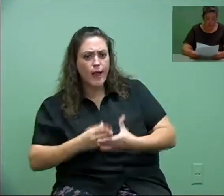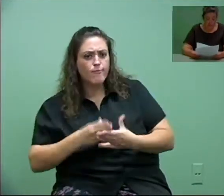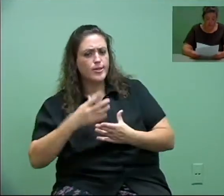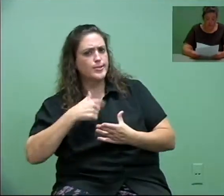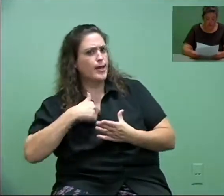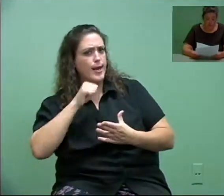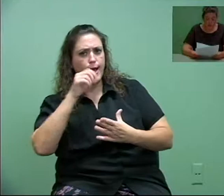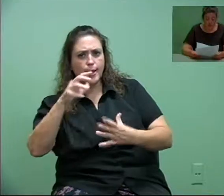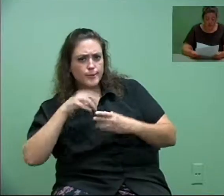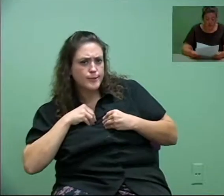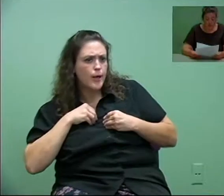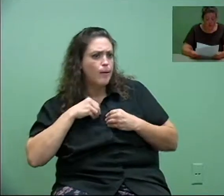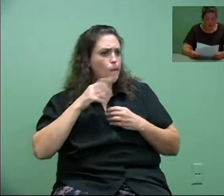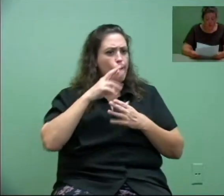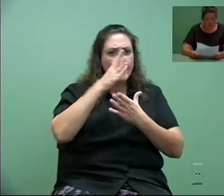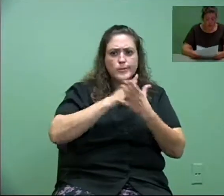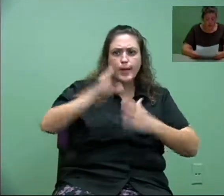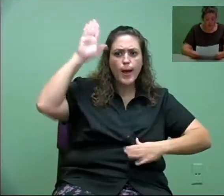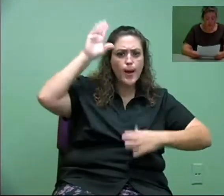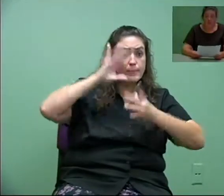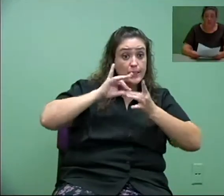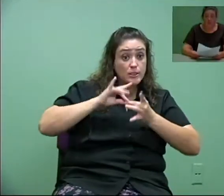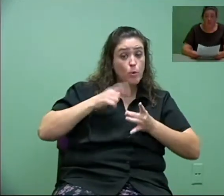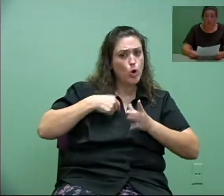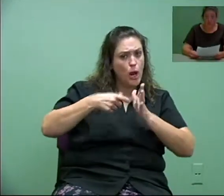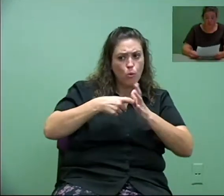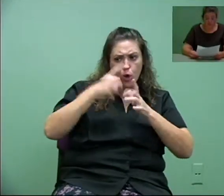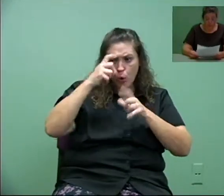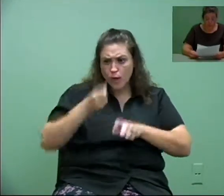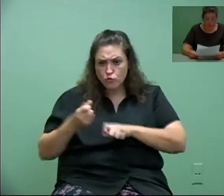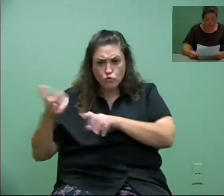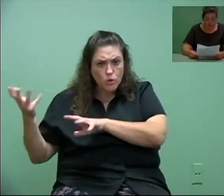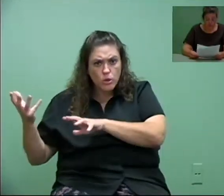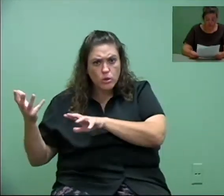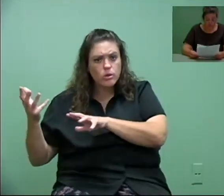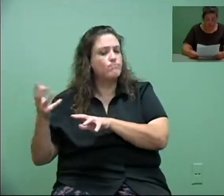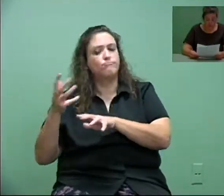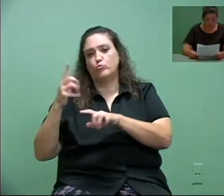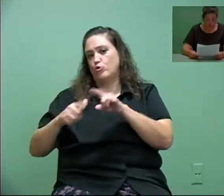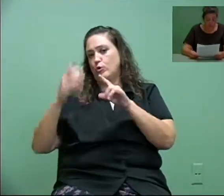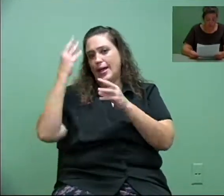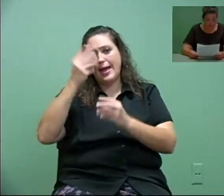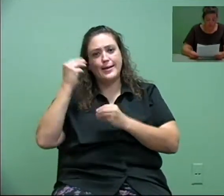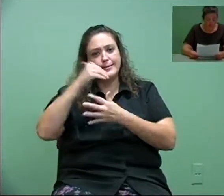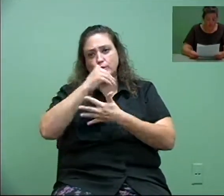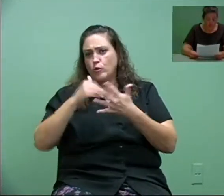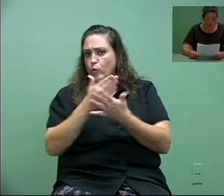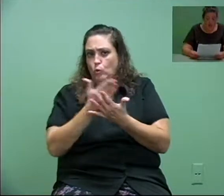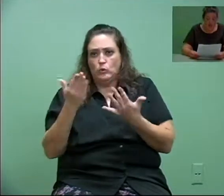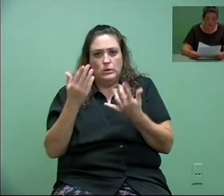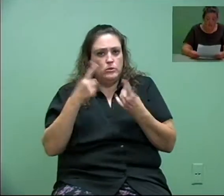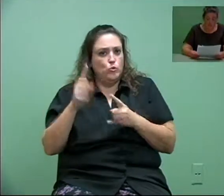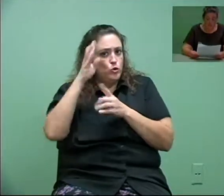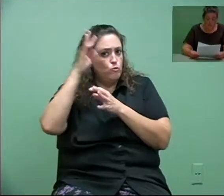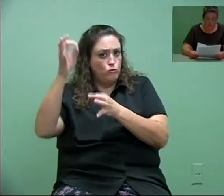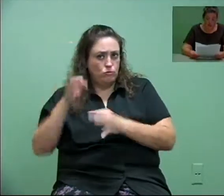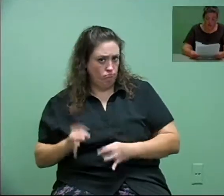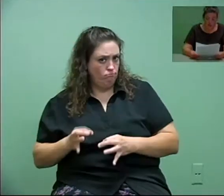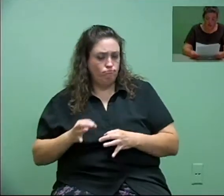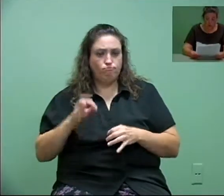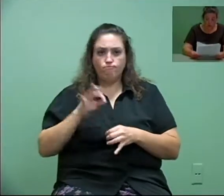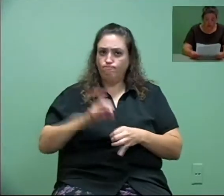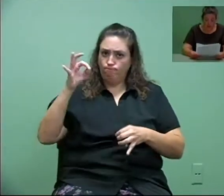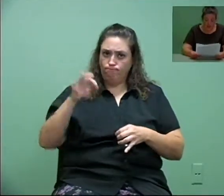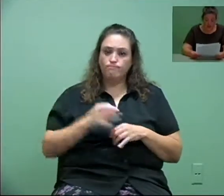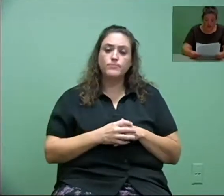certain testimony be stricken, then you must not consider those things in reaching your verdict. As the judge, I